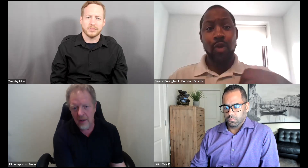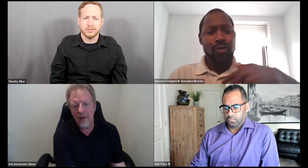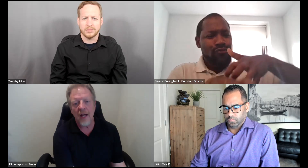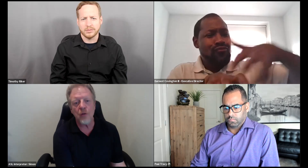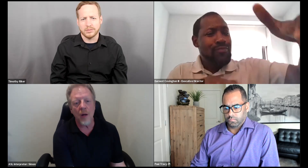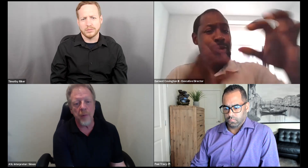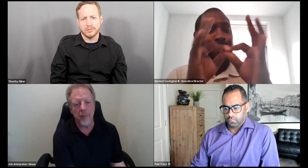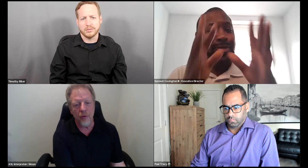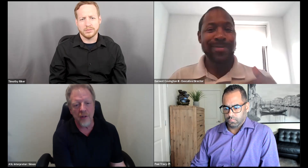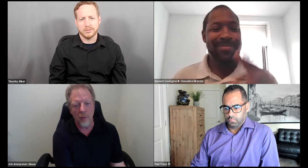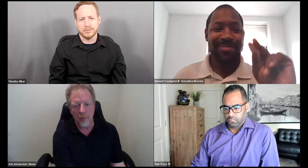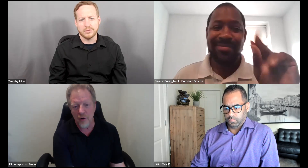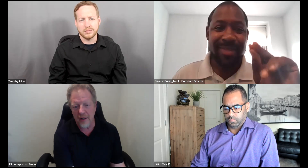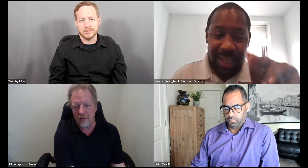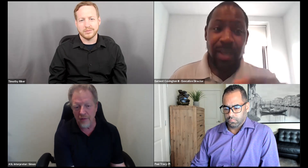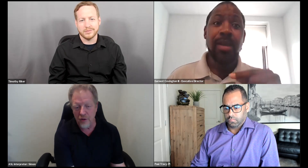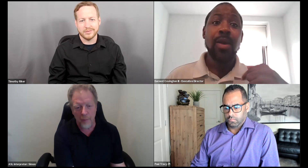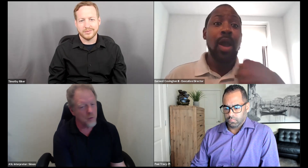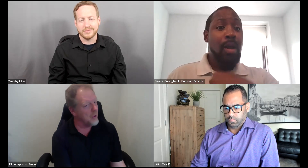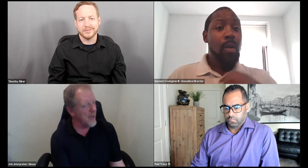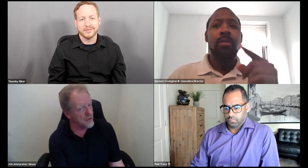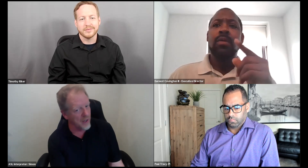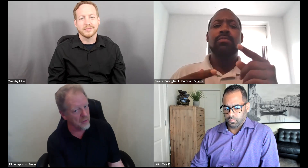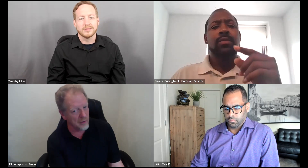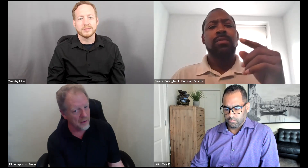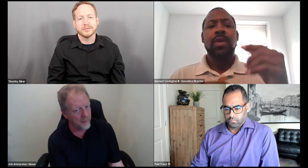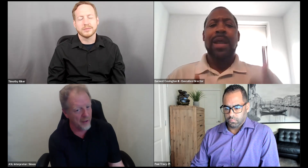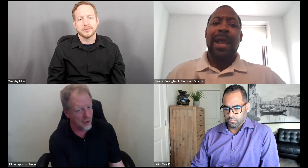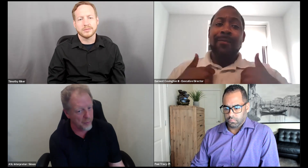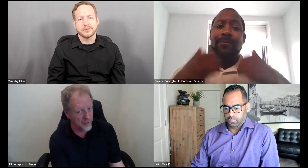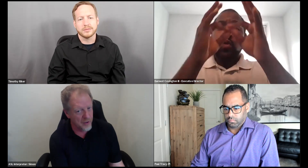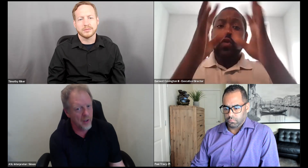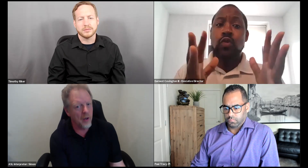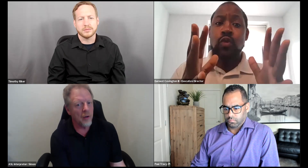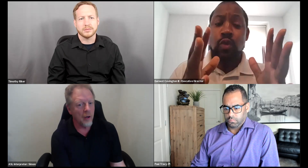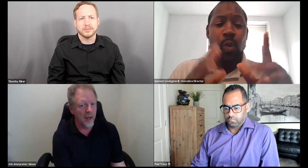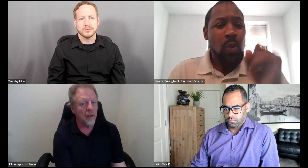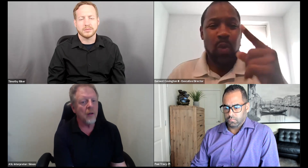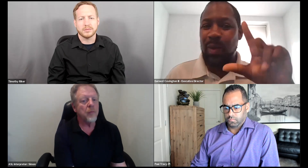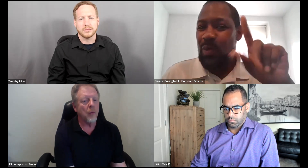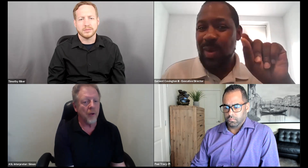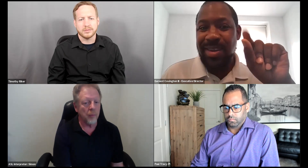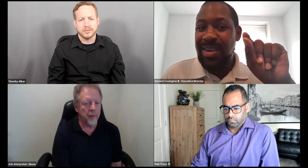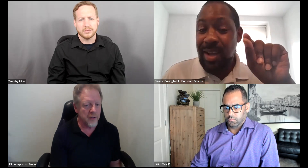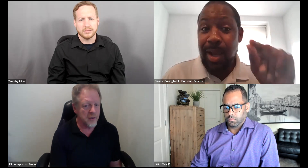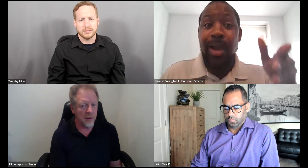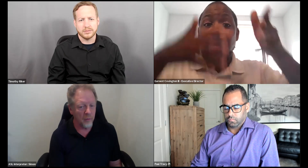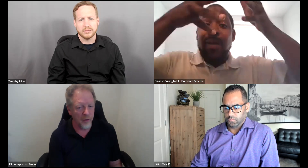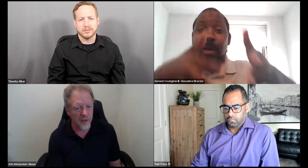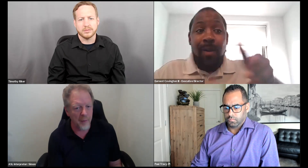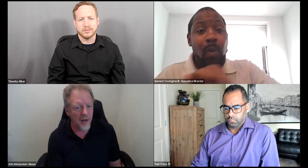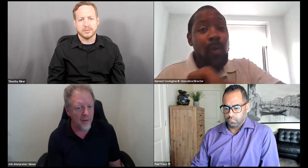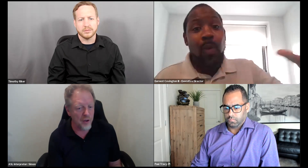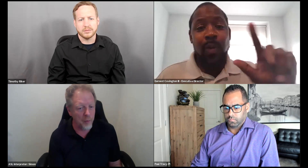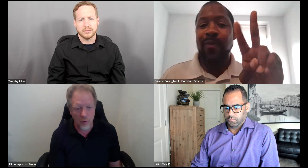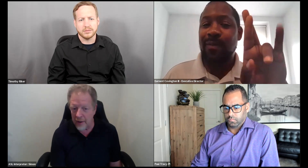okay? That's why people thought that we were trying to get rid of interpreters. We're not trying to eliminate interpreters, okay? But, because when you